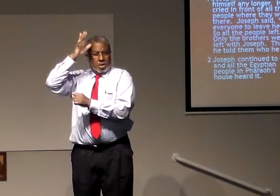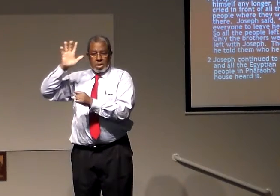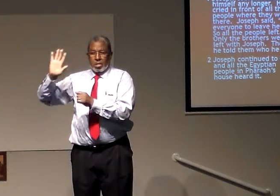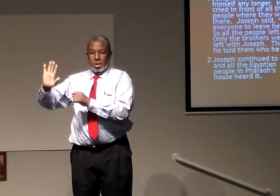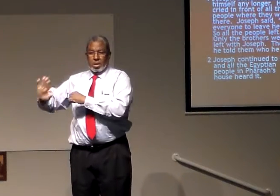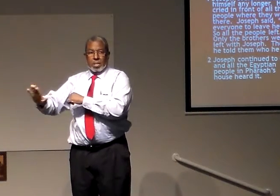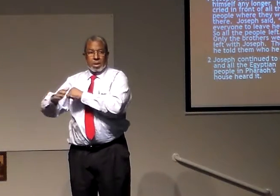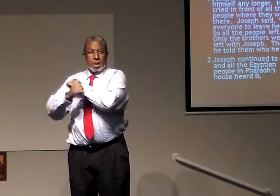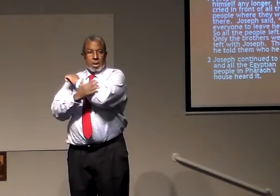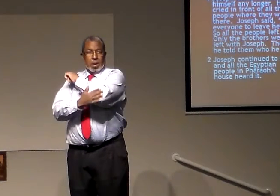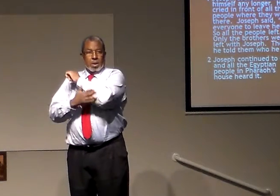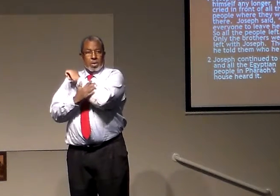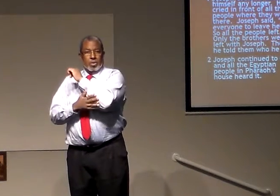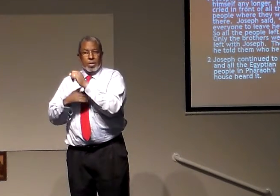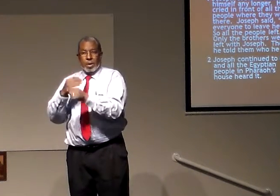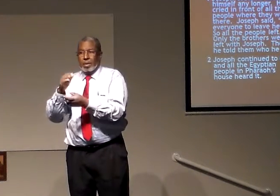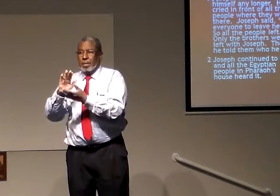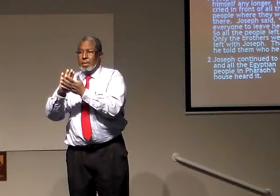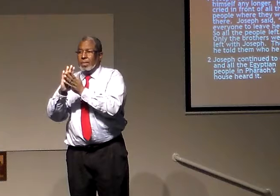with the father in their country.